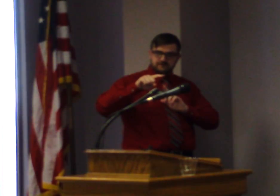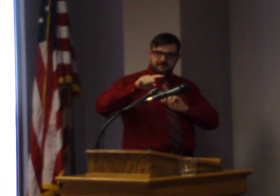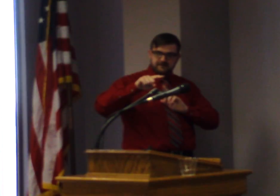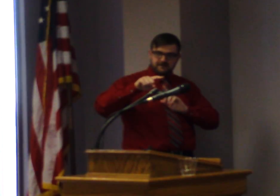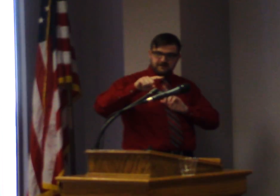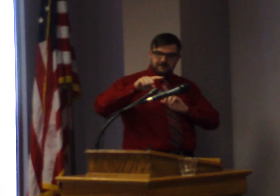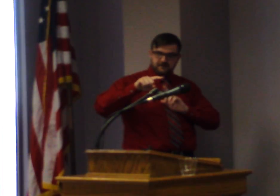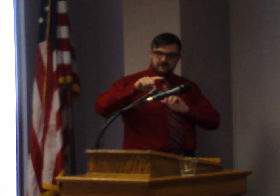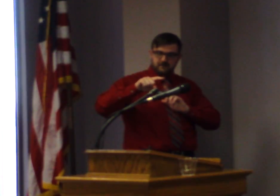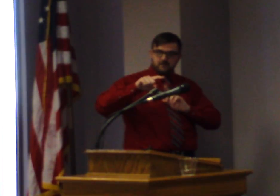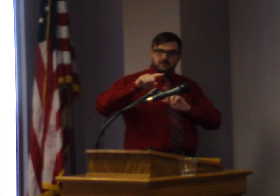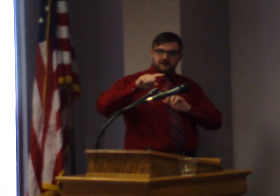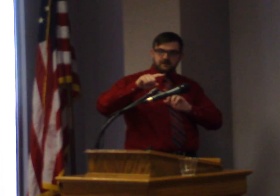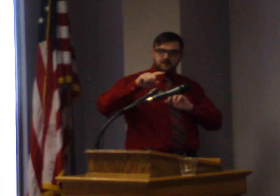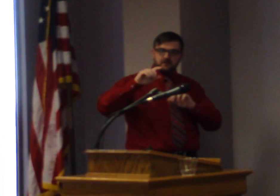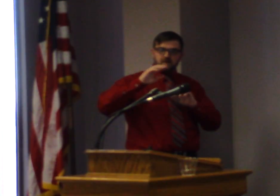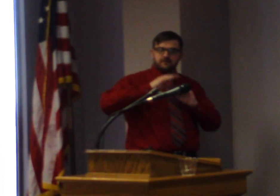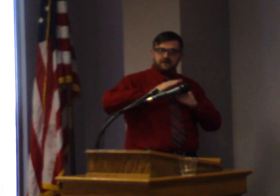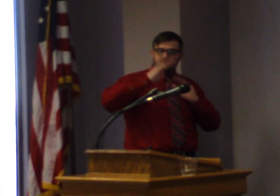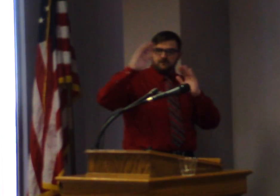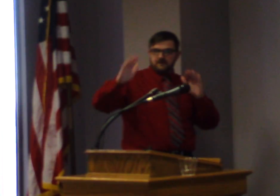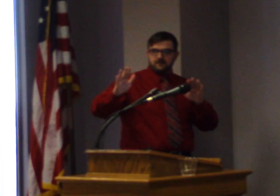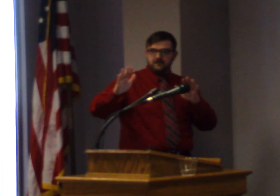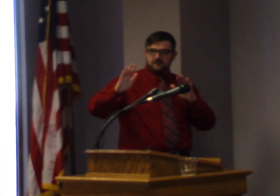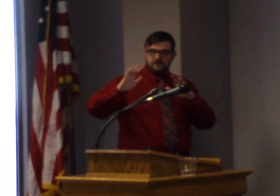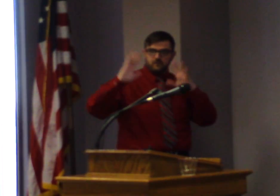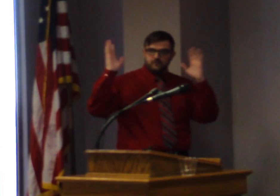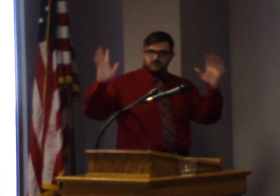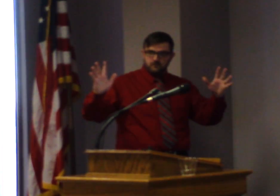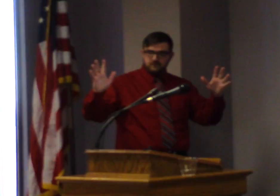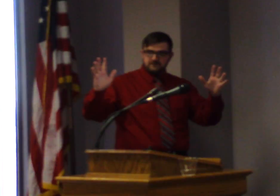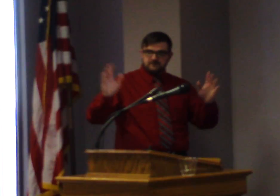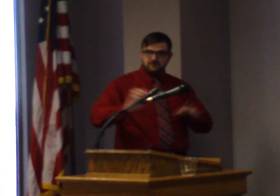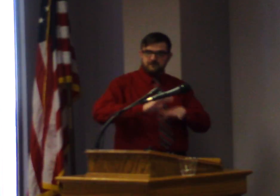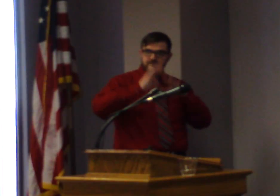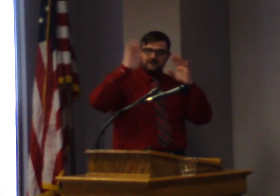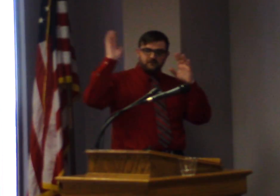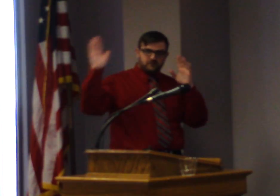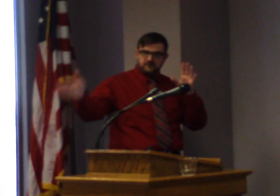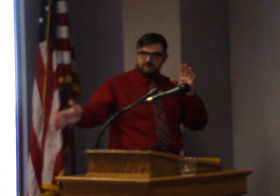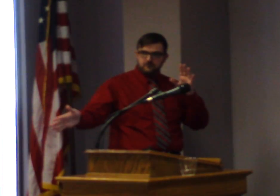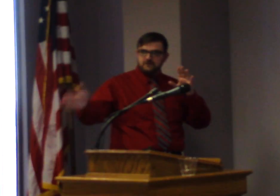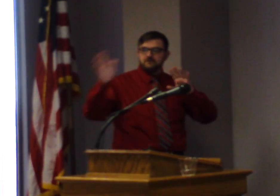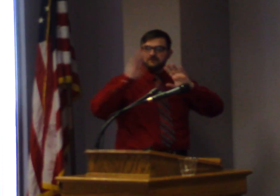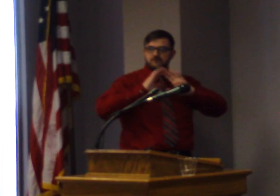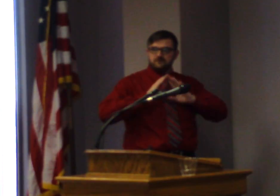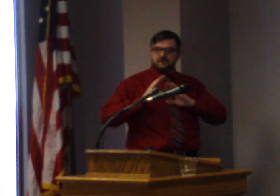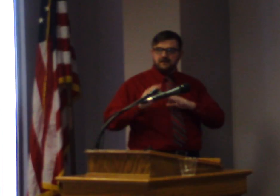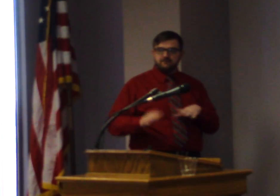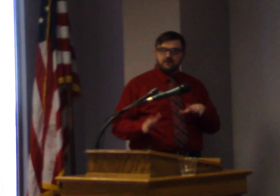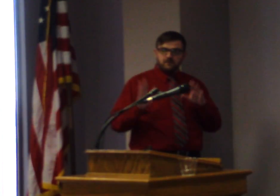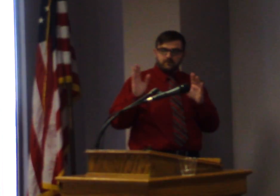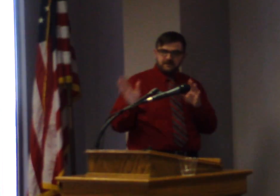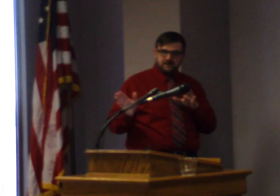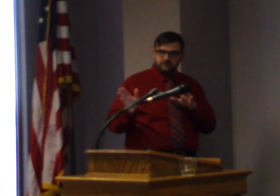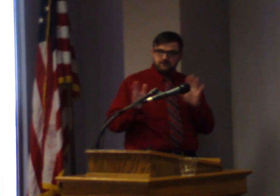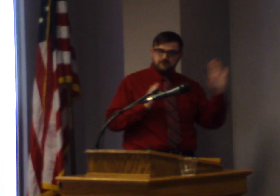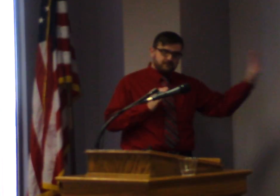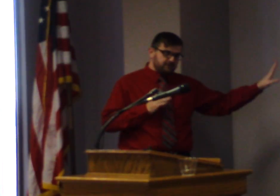in Kentucky where they went around and like we was in the woods. So they would say, when you have trees on your left, be careful with the trees on